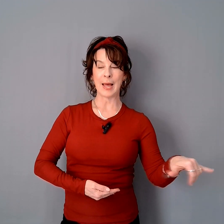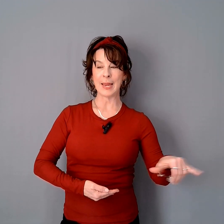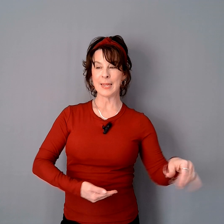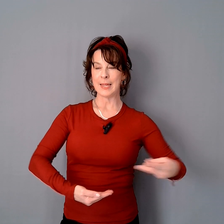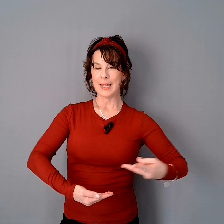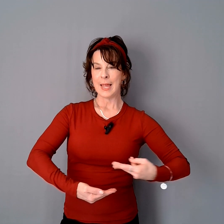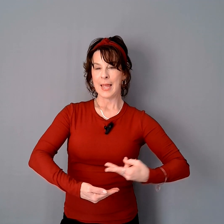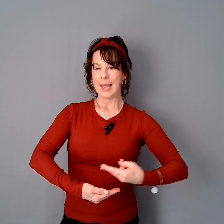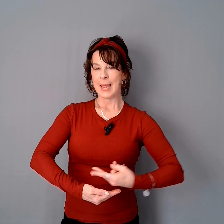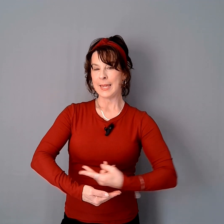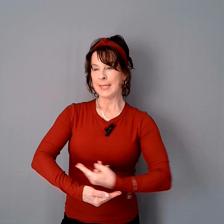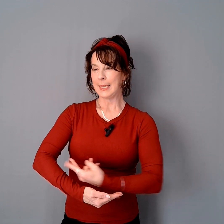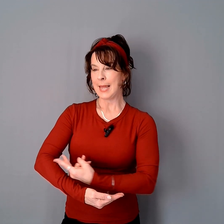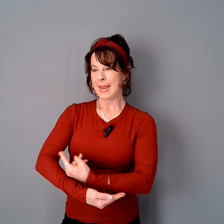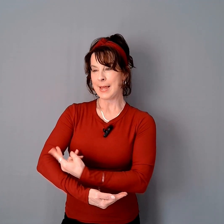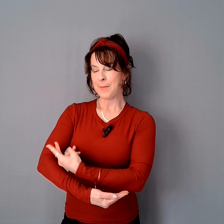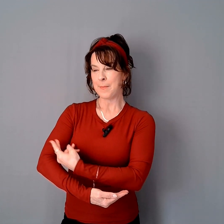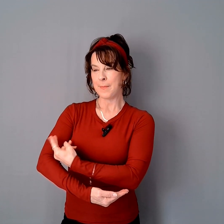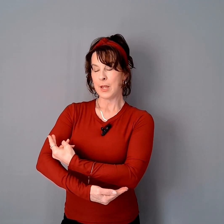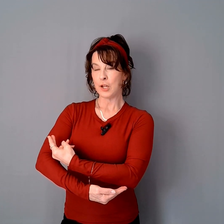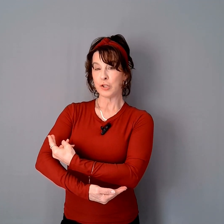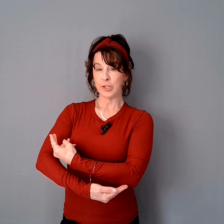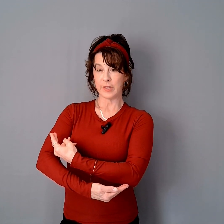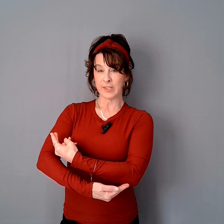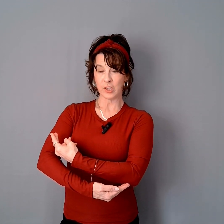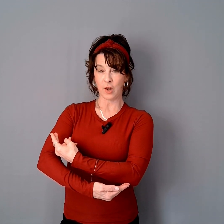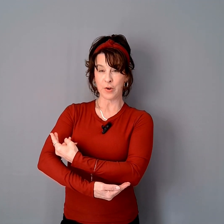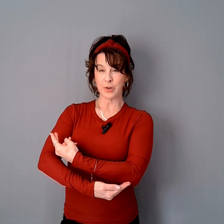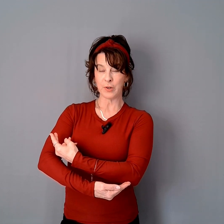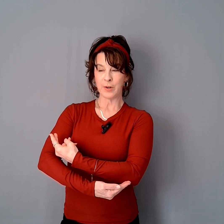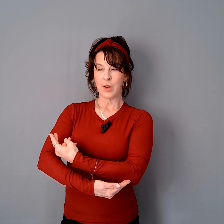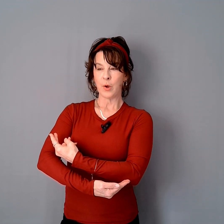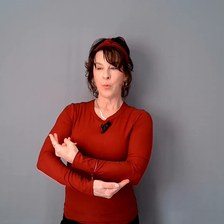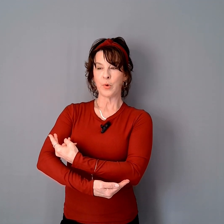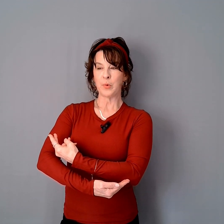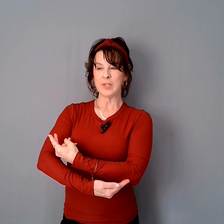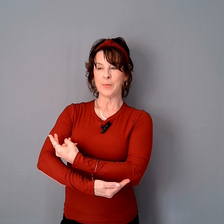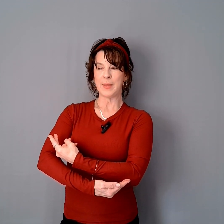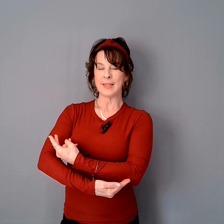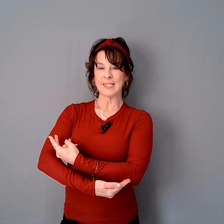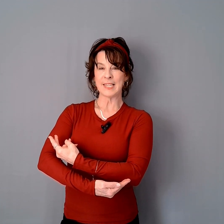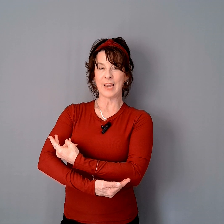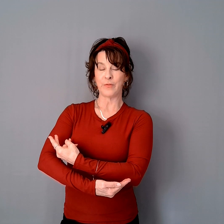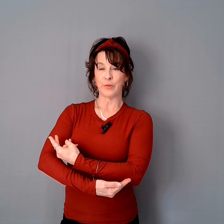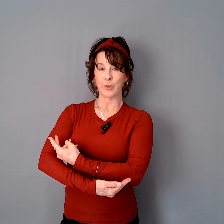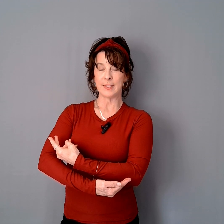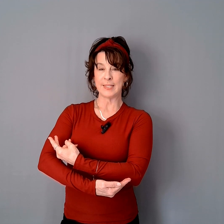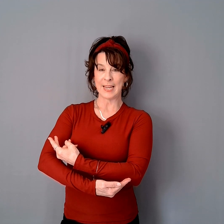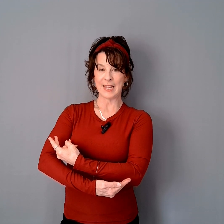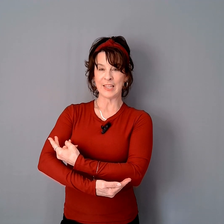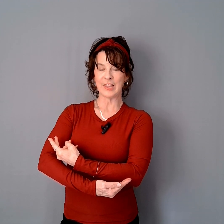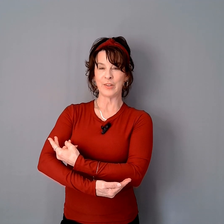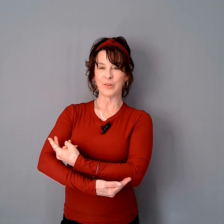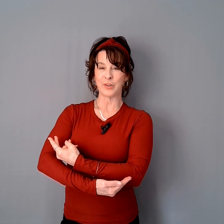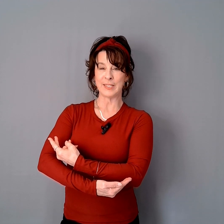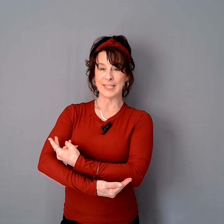like a lamb to the slaughter, we're going to make the sign for death or